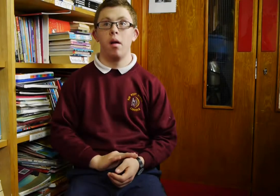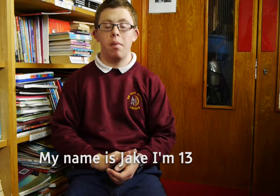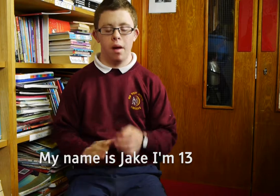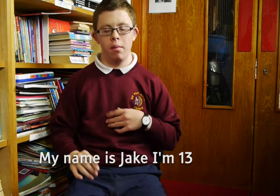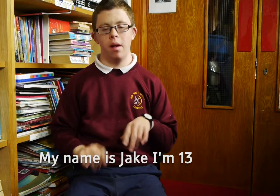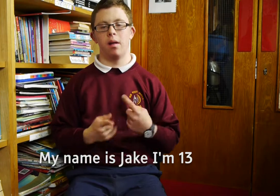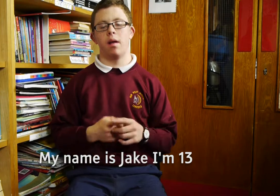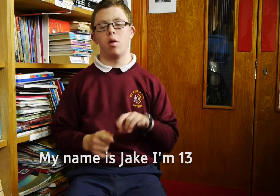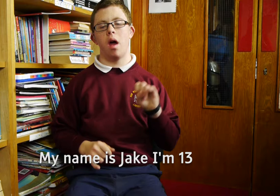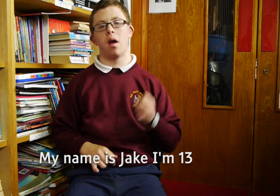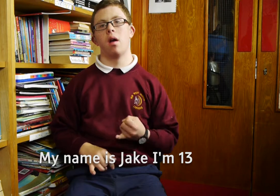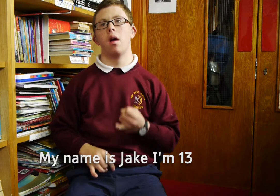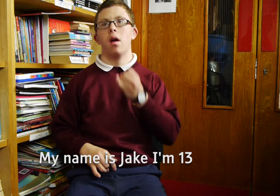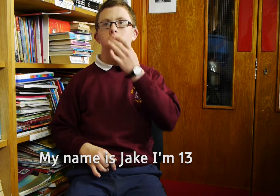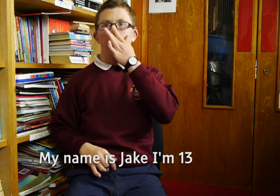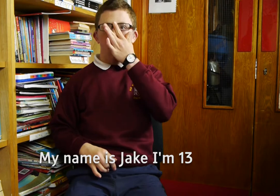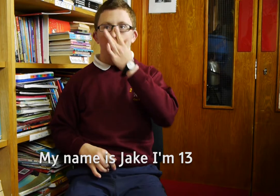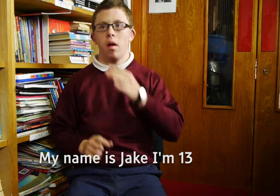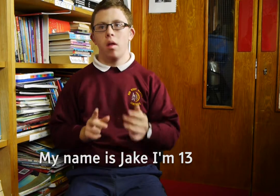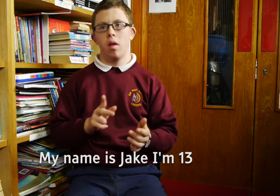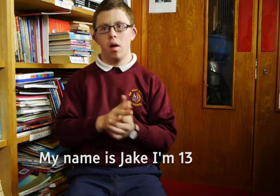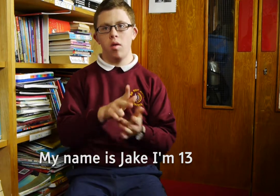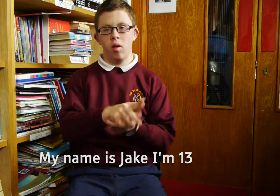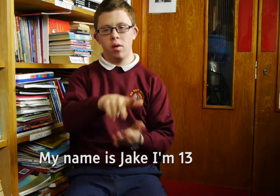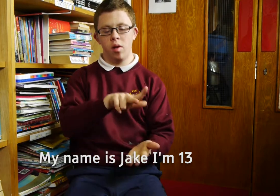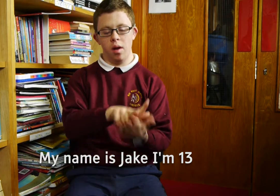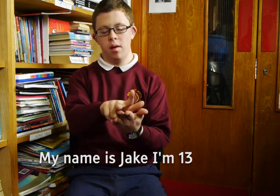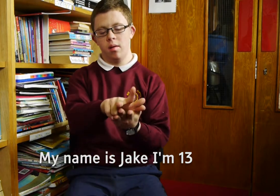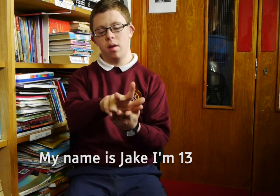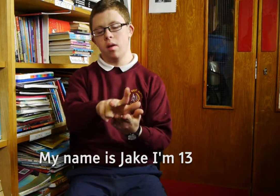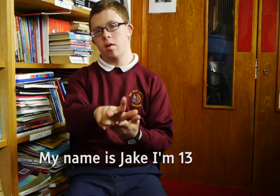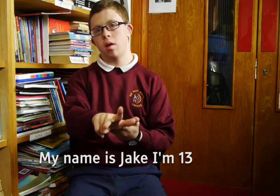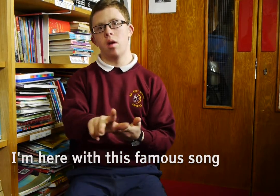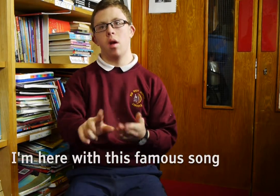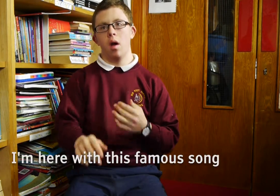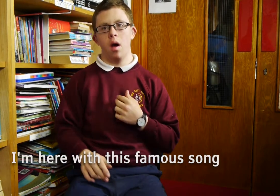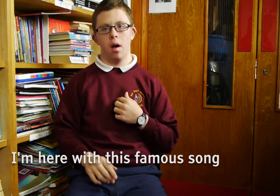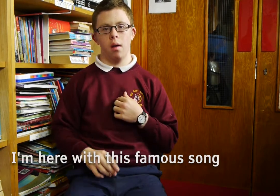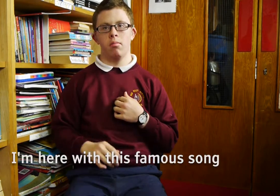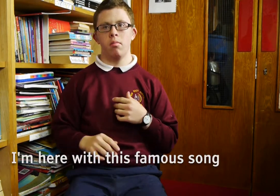My name is Jack, 13. I'm